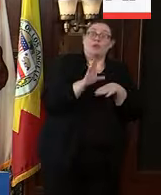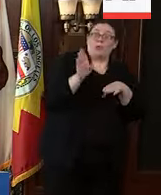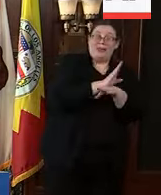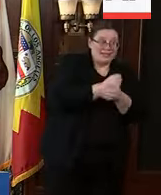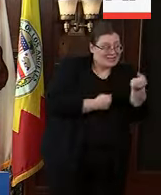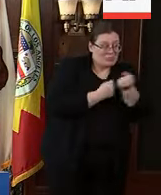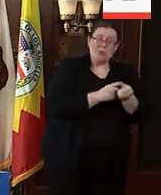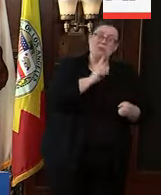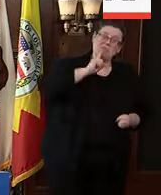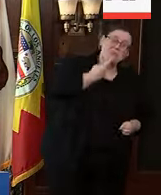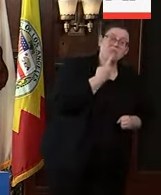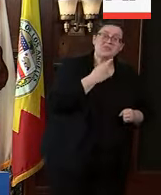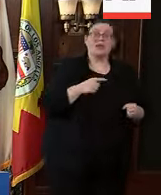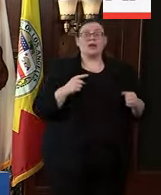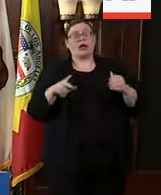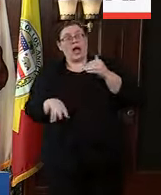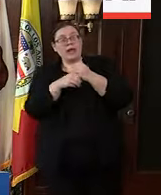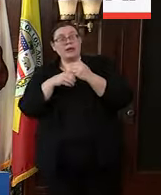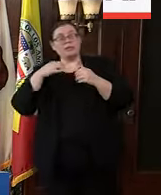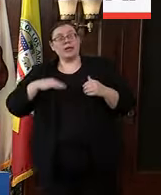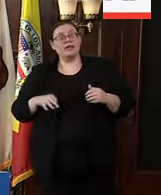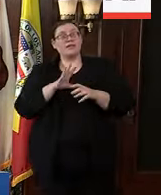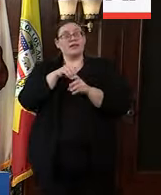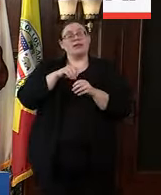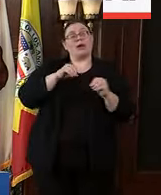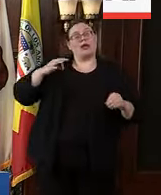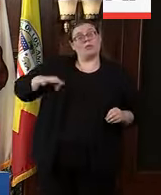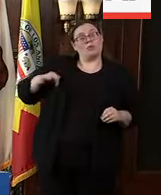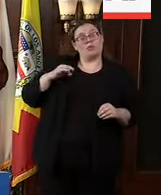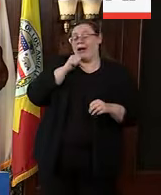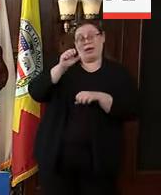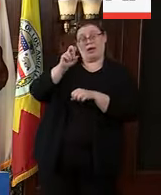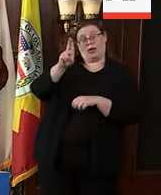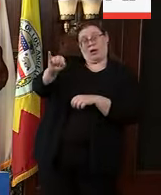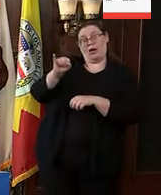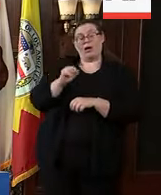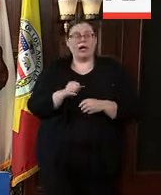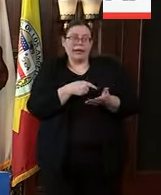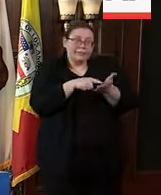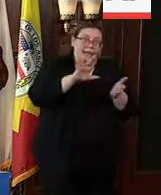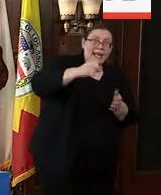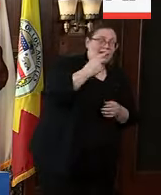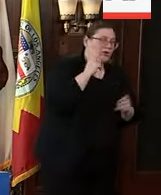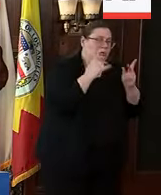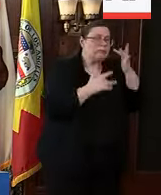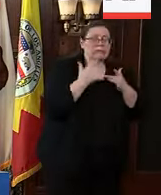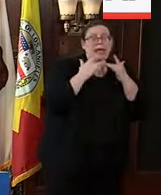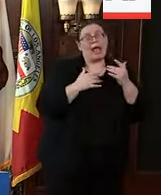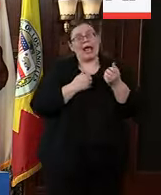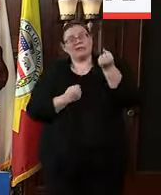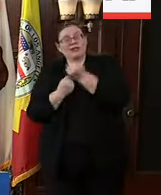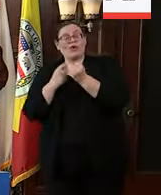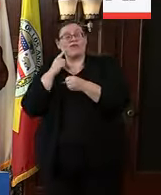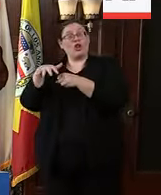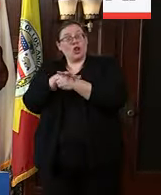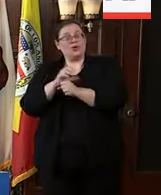expanded benefits, including unemployment, another cash payment for folks who are struggling, and aid for state and local government. It is a